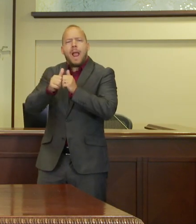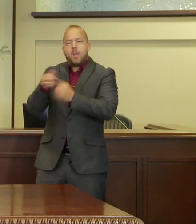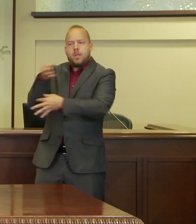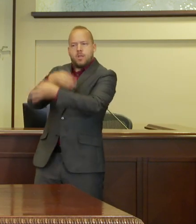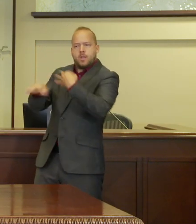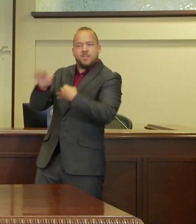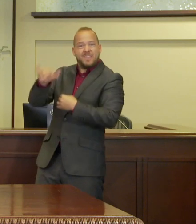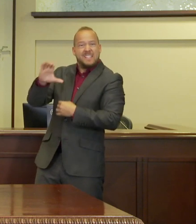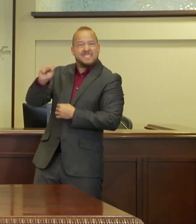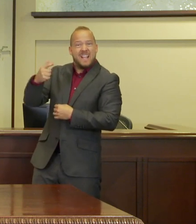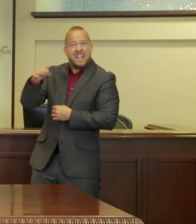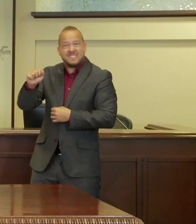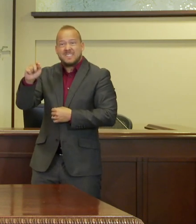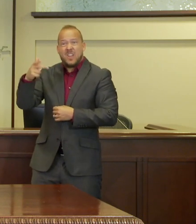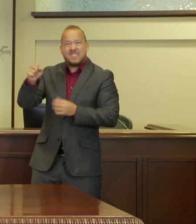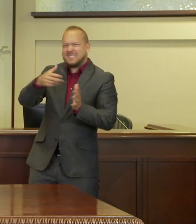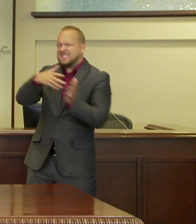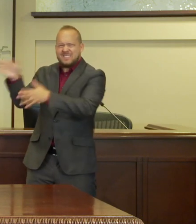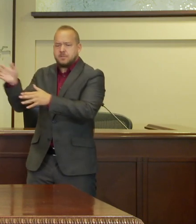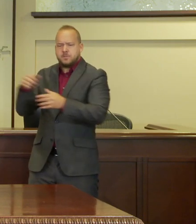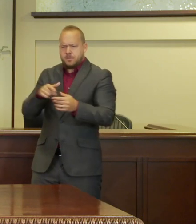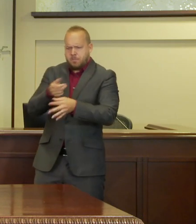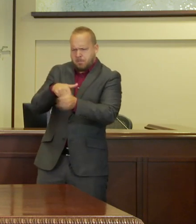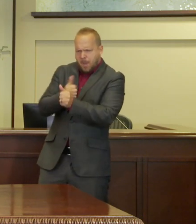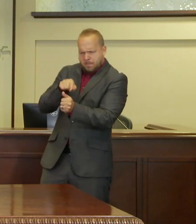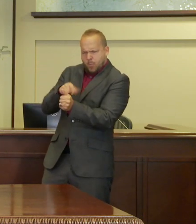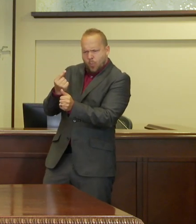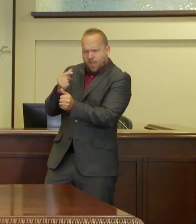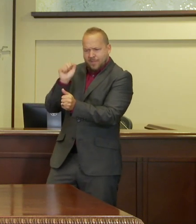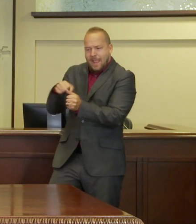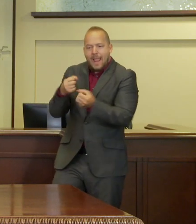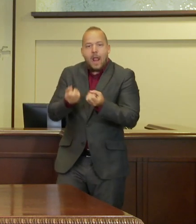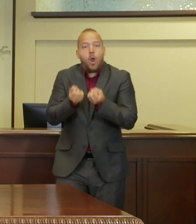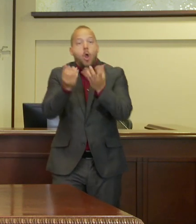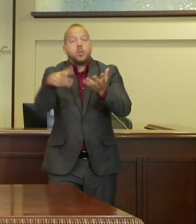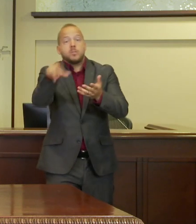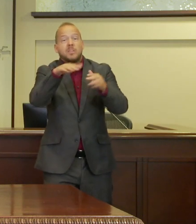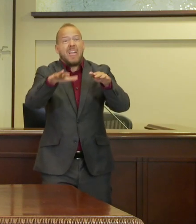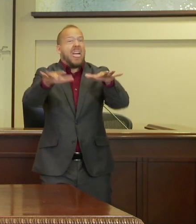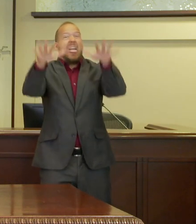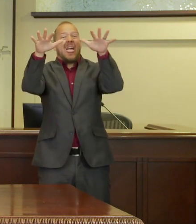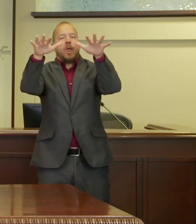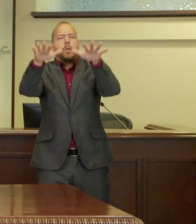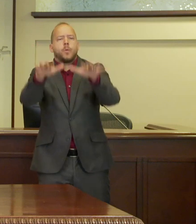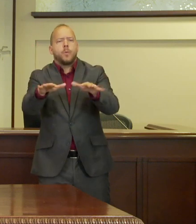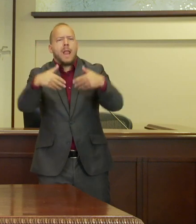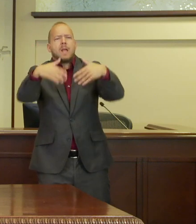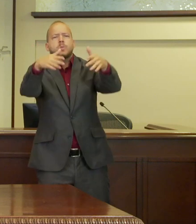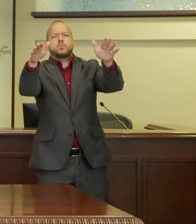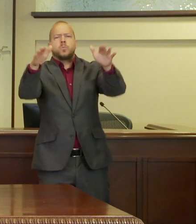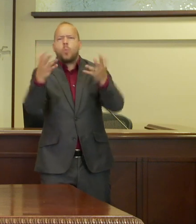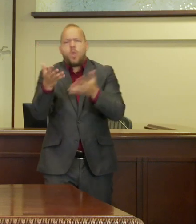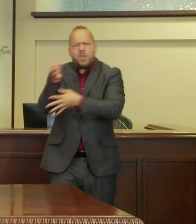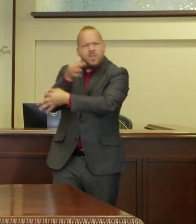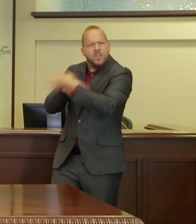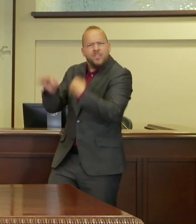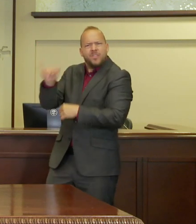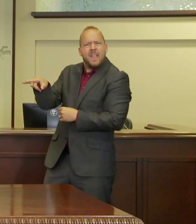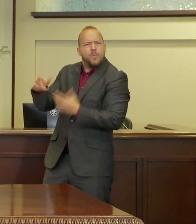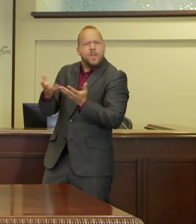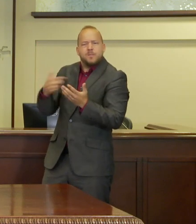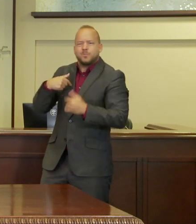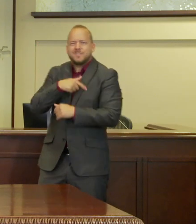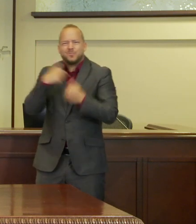not involve higher uses of force. And that's part of the conversation we need to have. I signed that